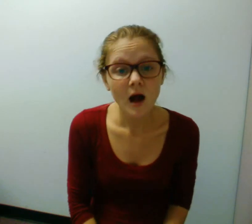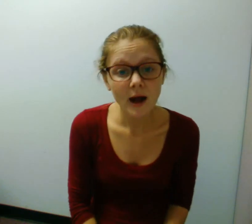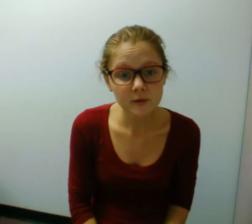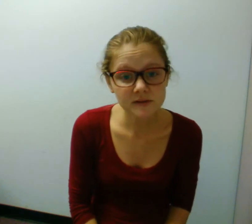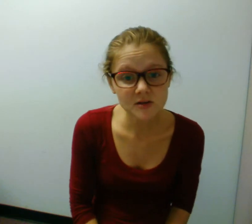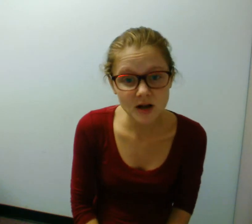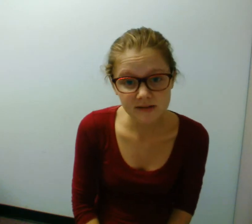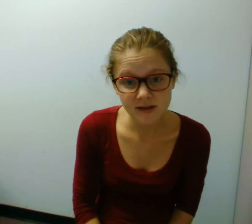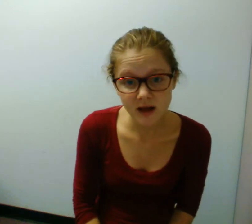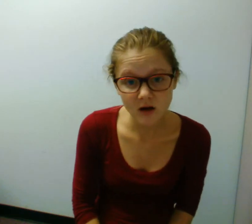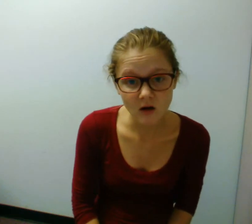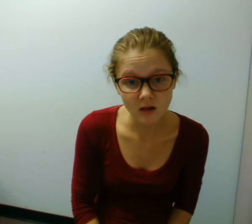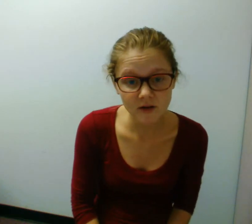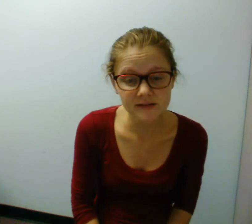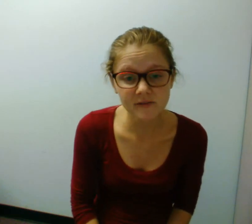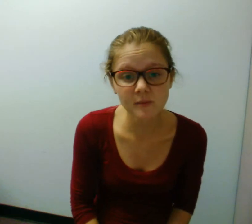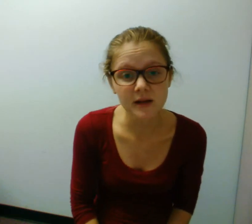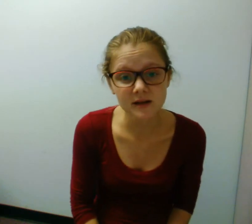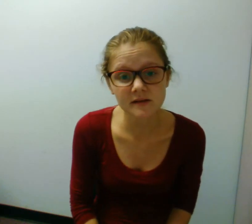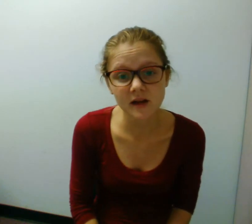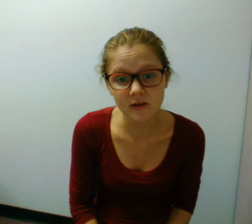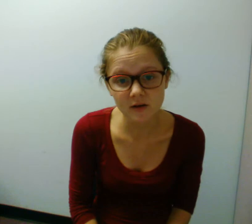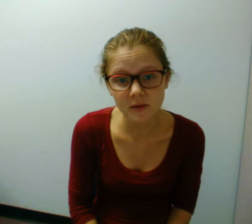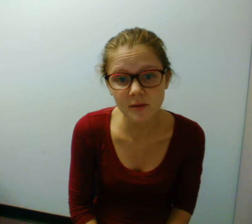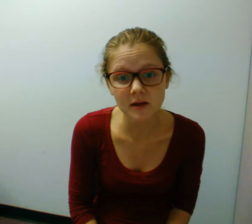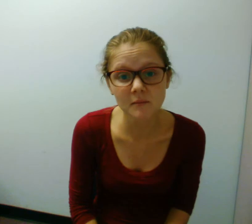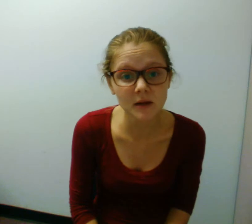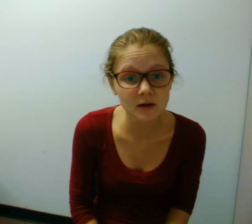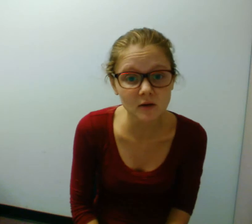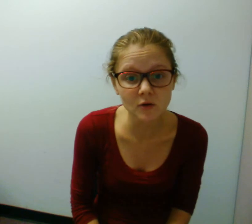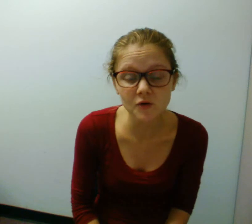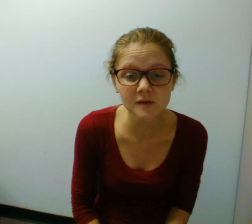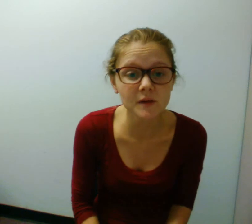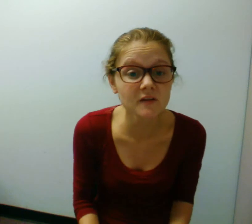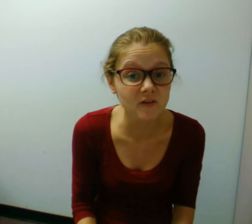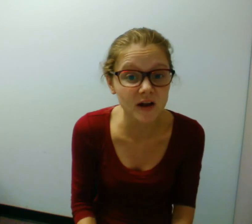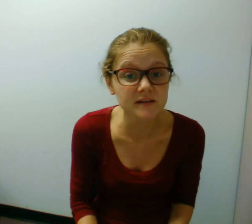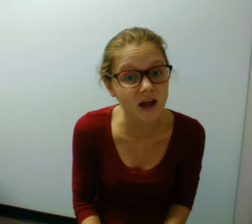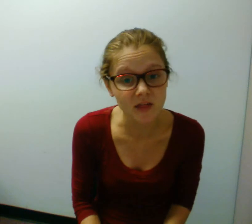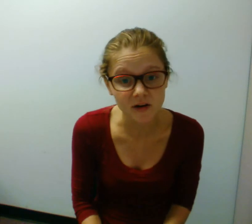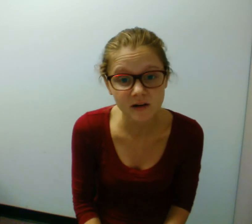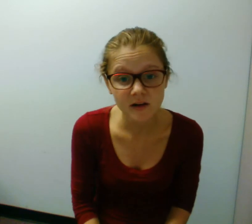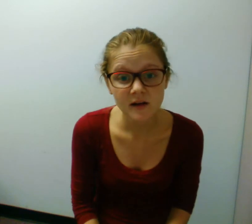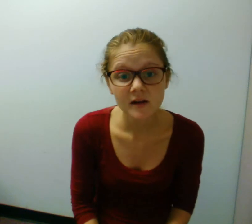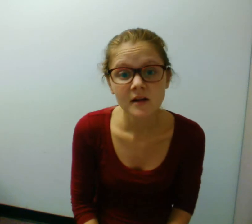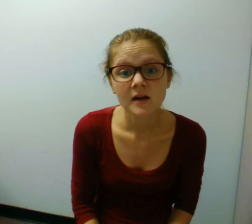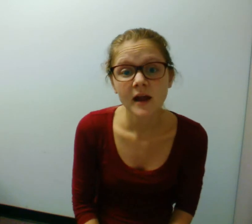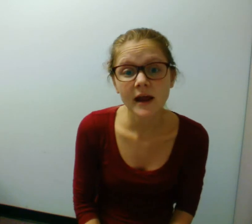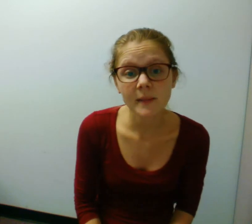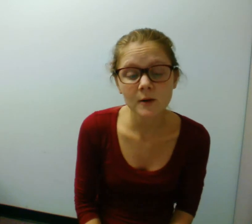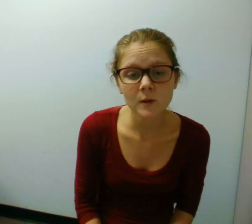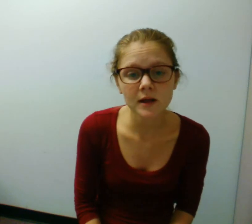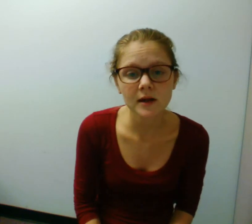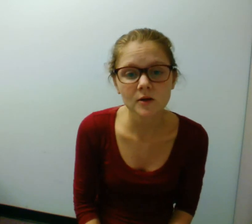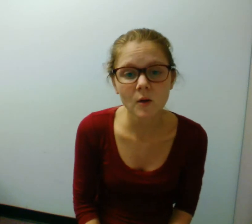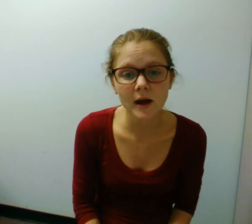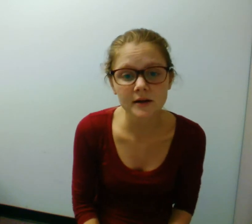I would suggest that all of us have a meeting together, maybe a meal or do something fun together. And then we can go ahead and